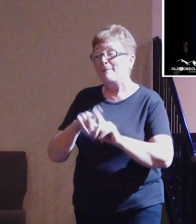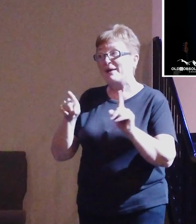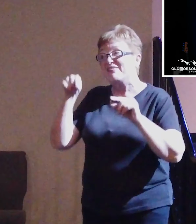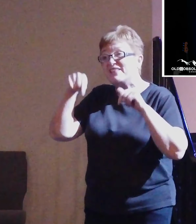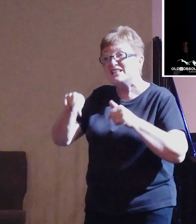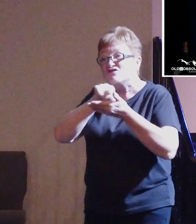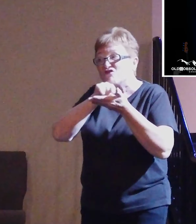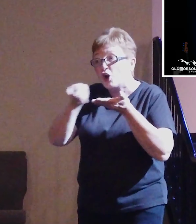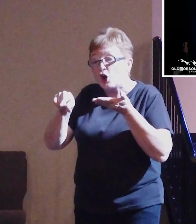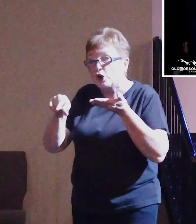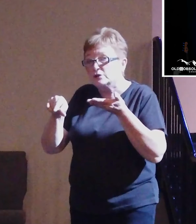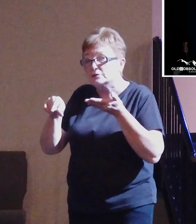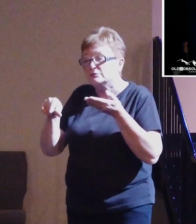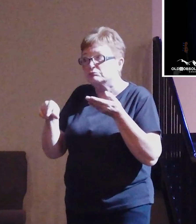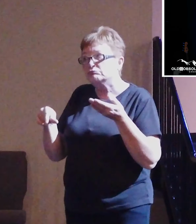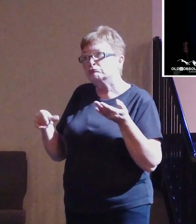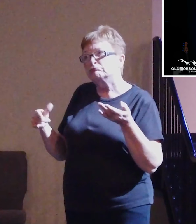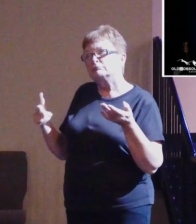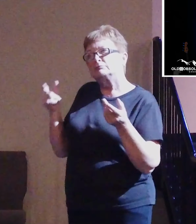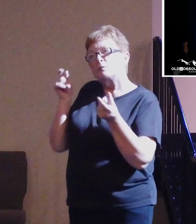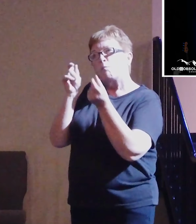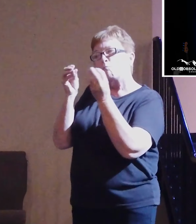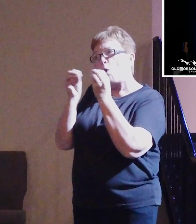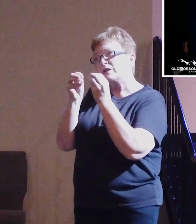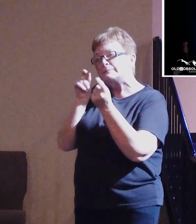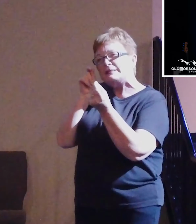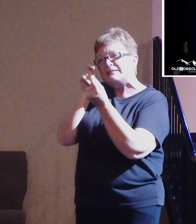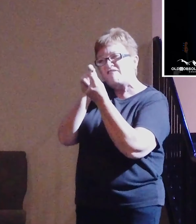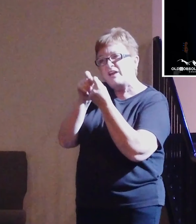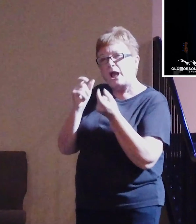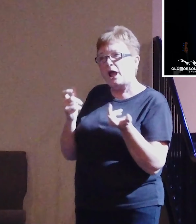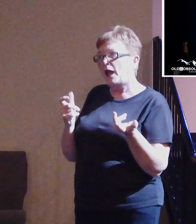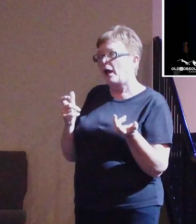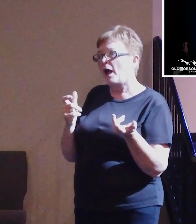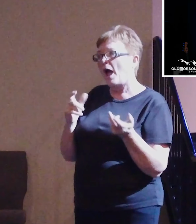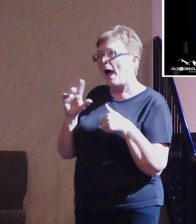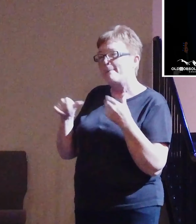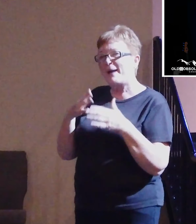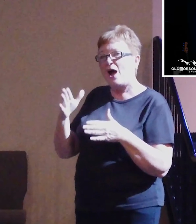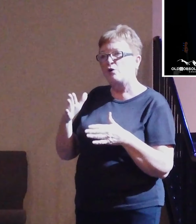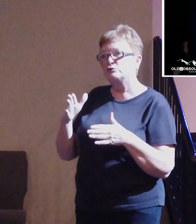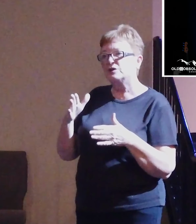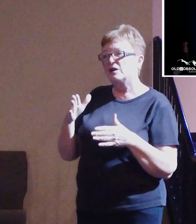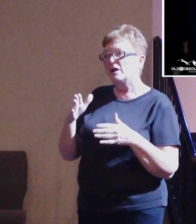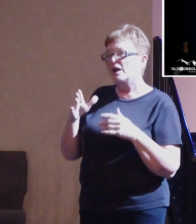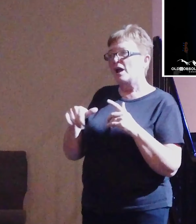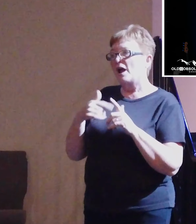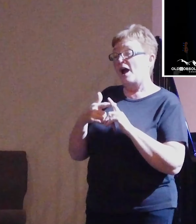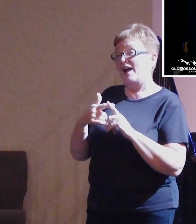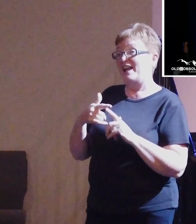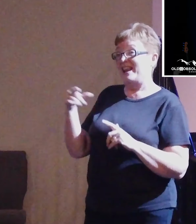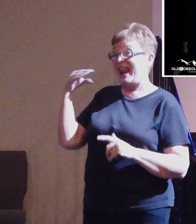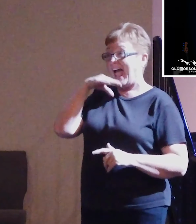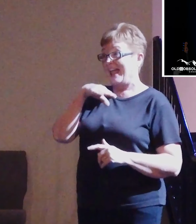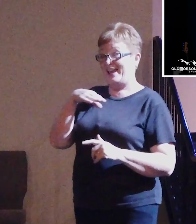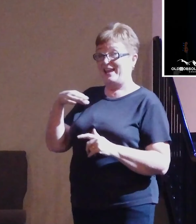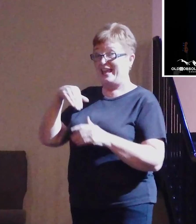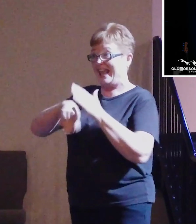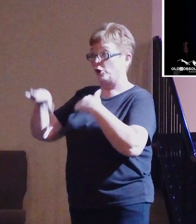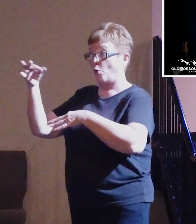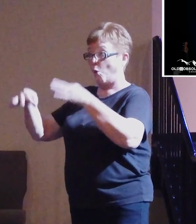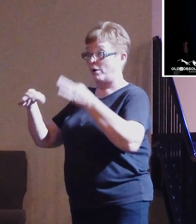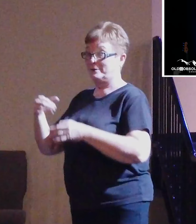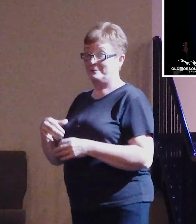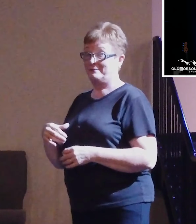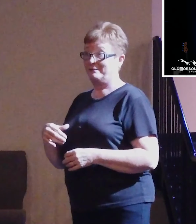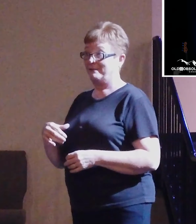verse is very specifically addressing perjuring oneself in court. It's